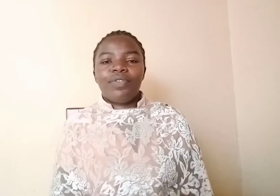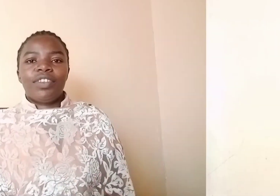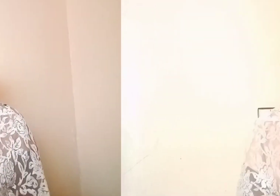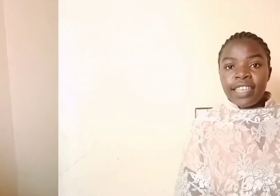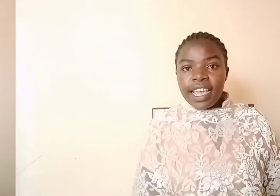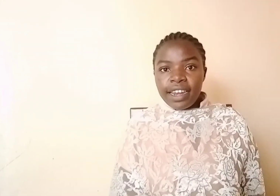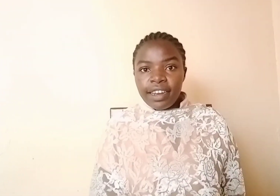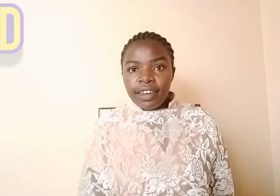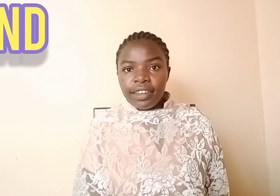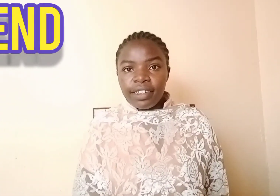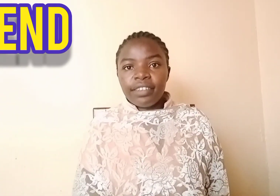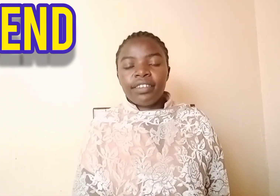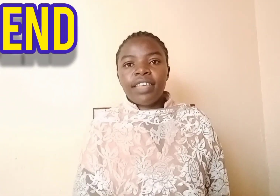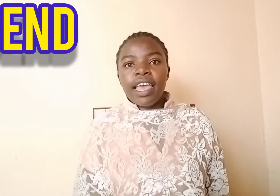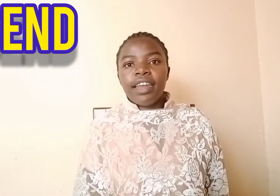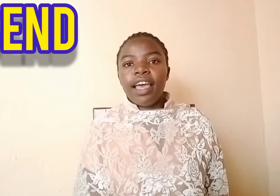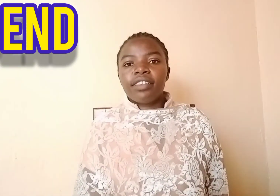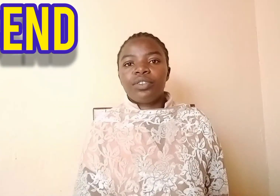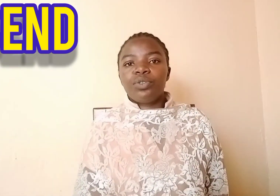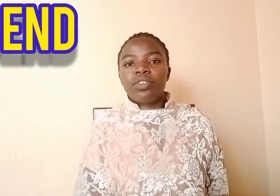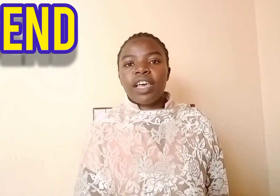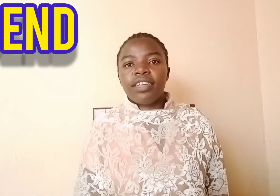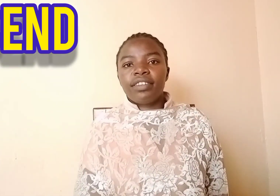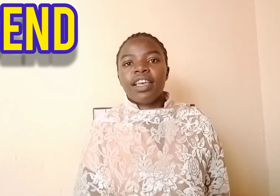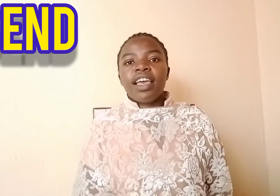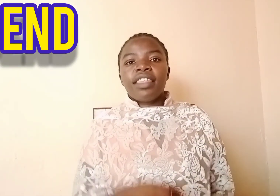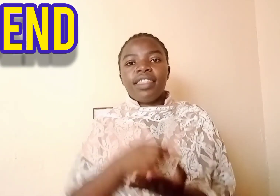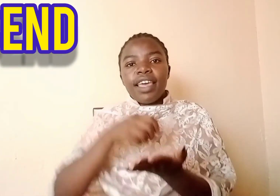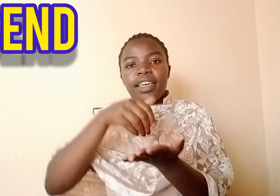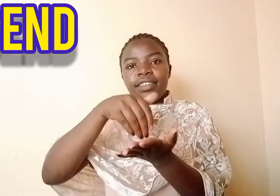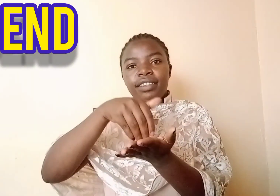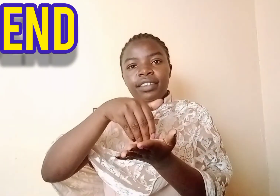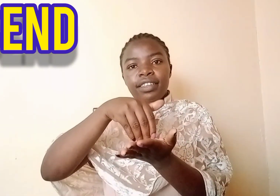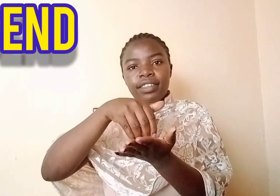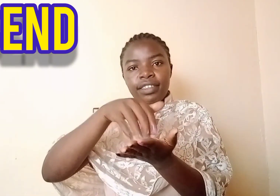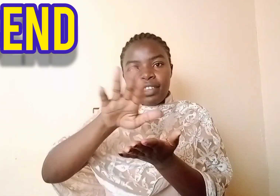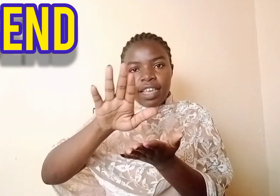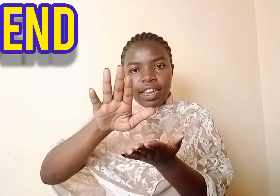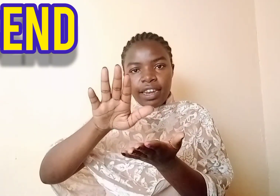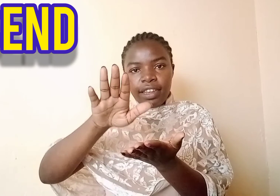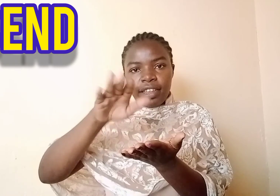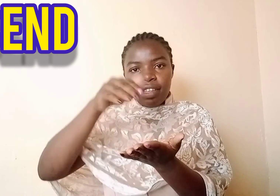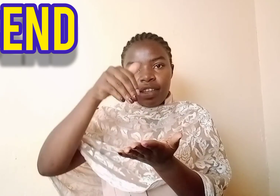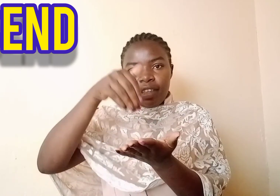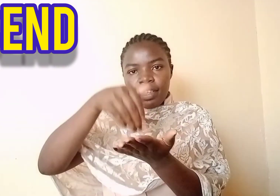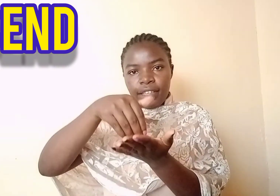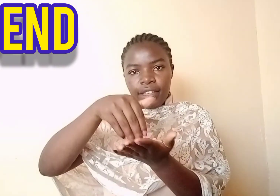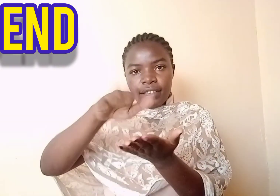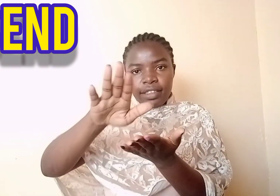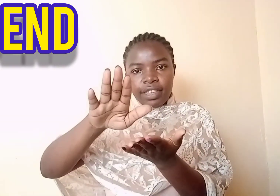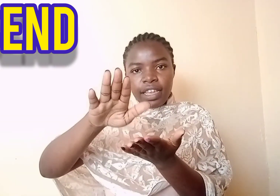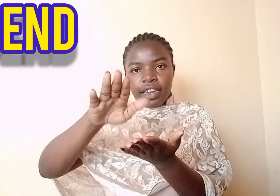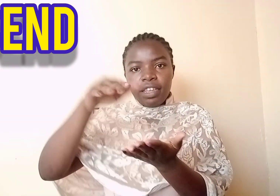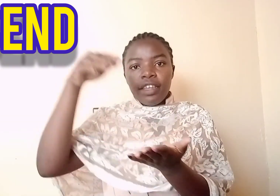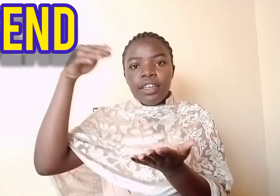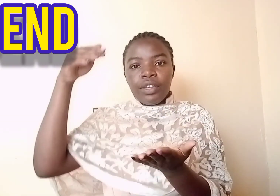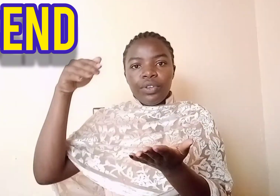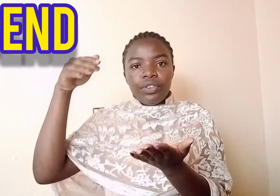Gift. Send. Send has two signs. There is send. Send